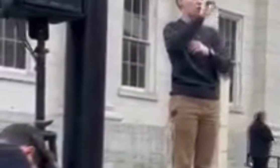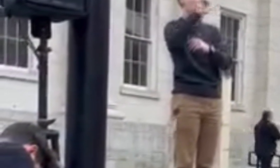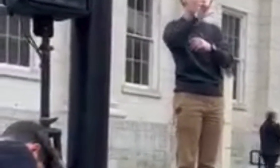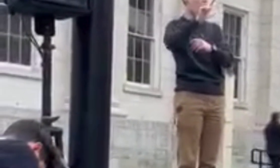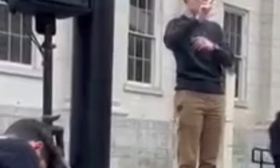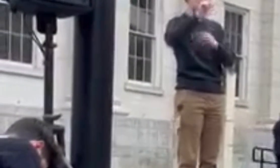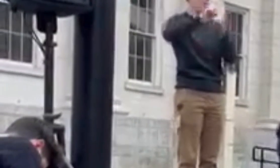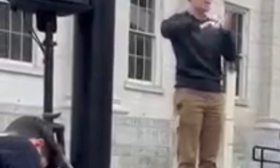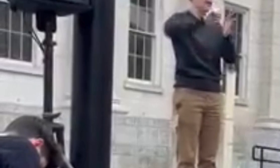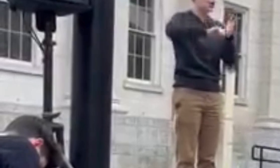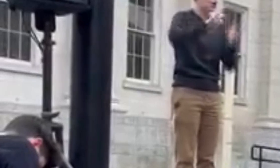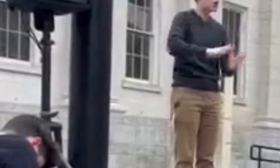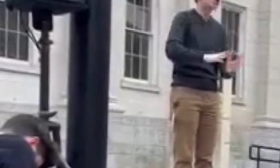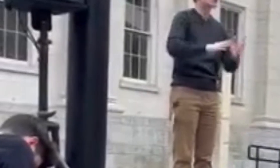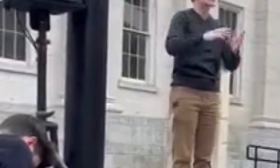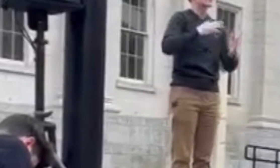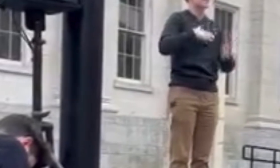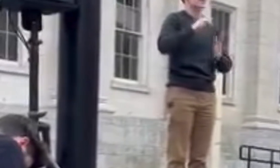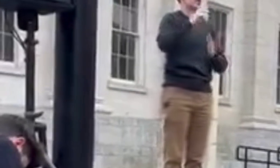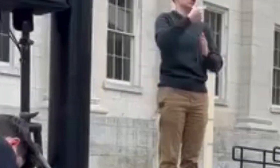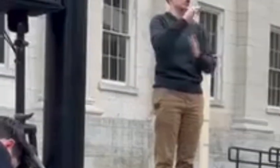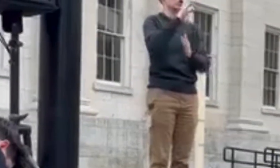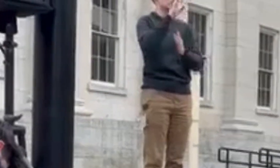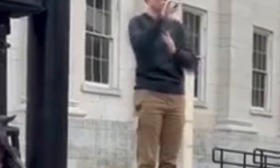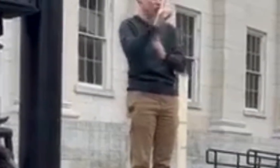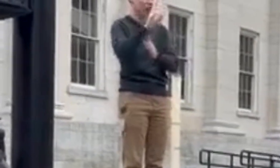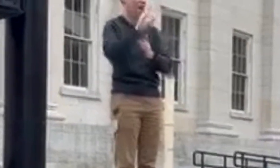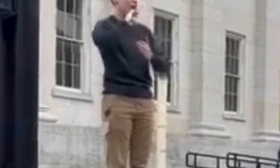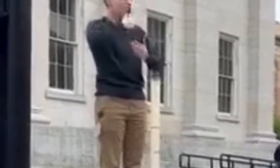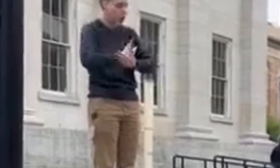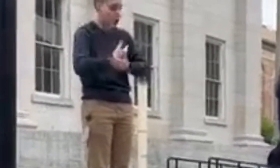and the great-granddaughter of a coal miner. Yeah.